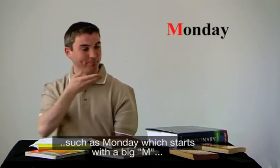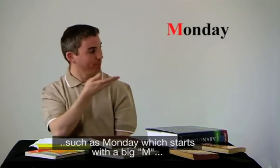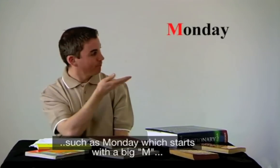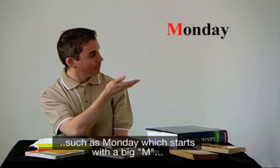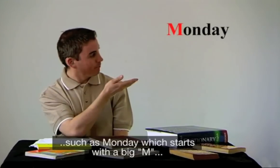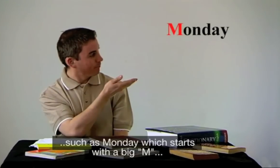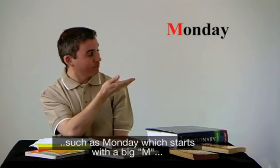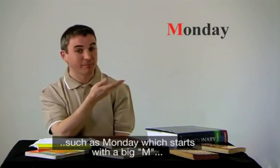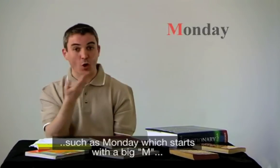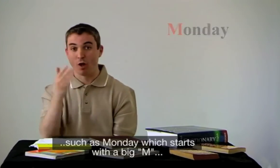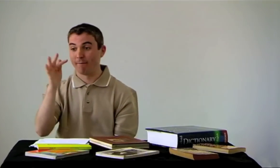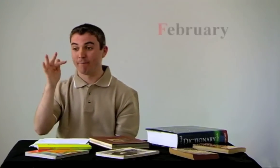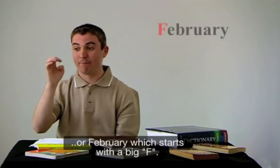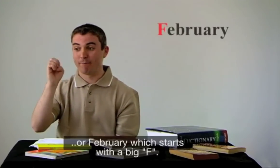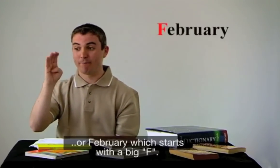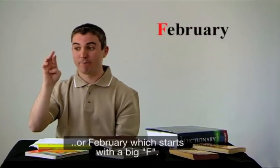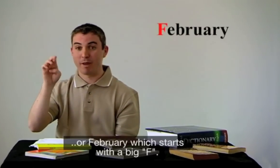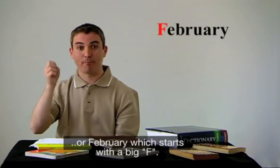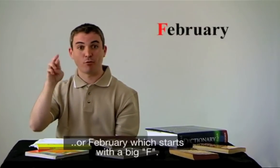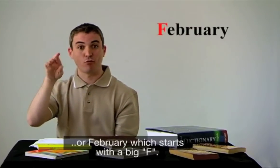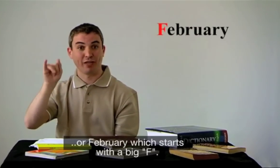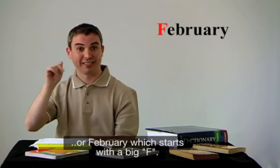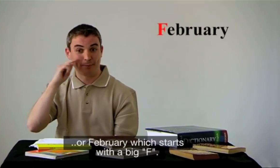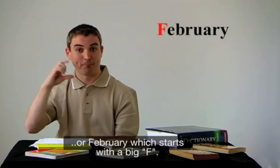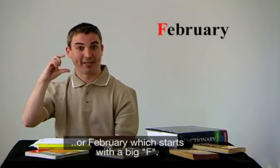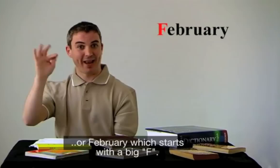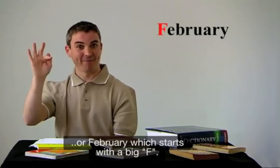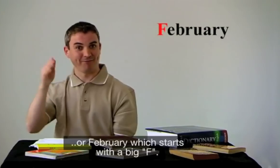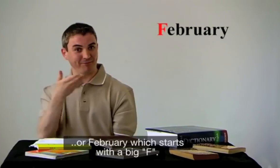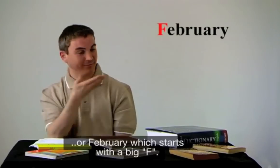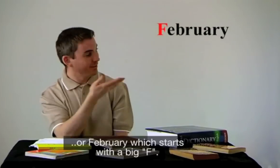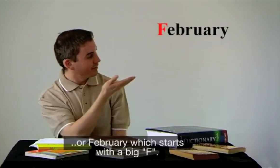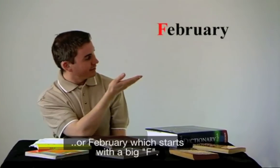starts with a big M, or February, which starts with a big F.